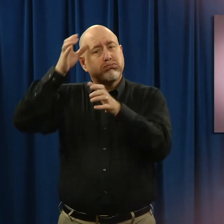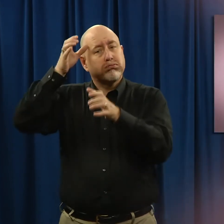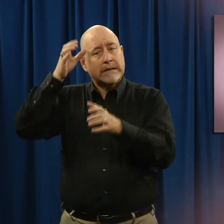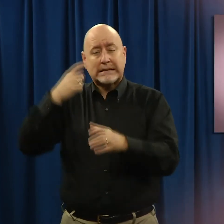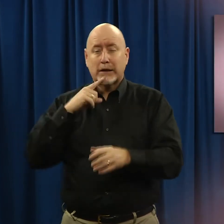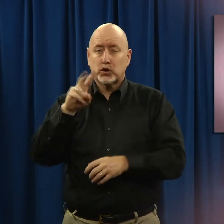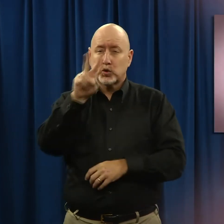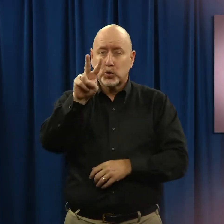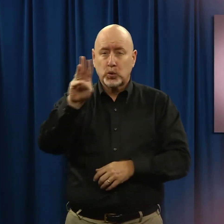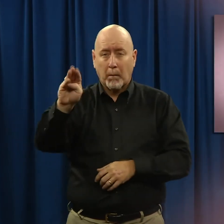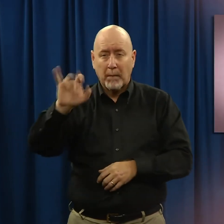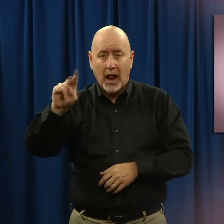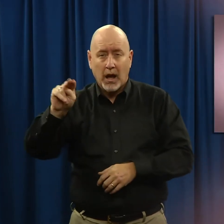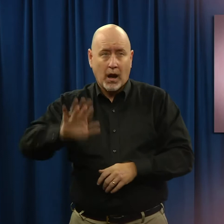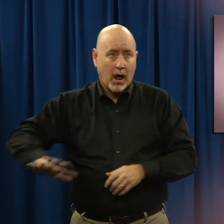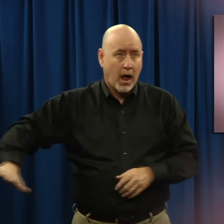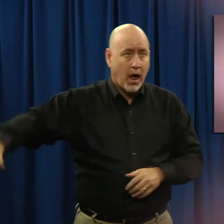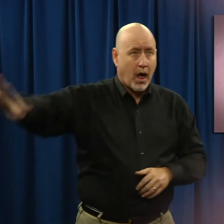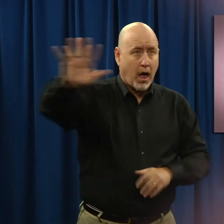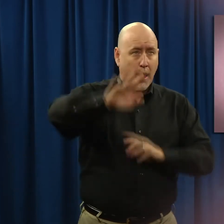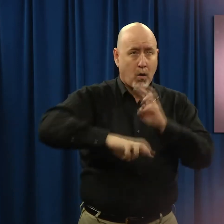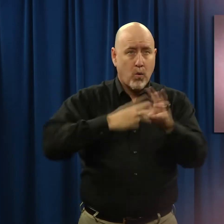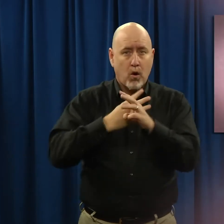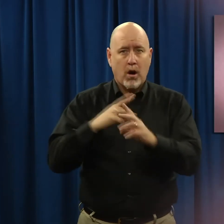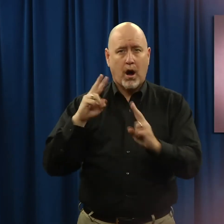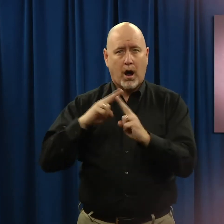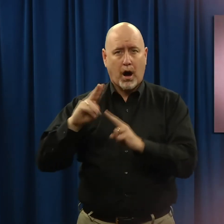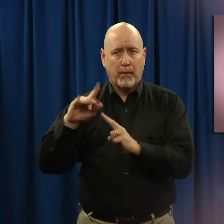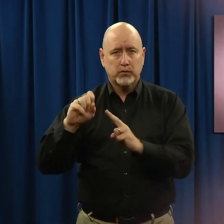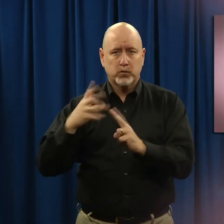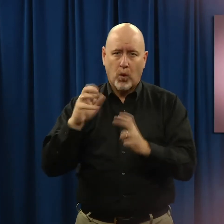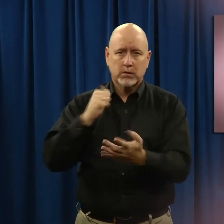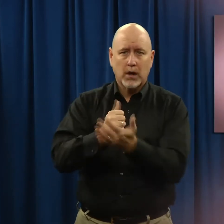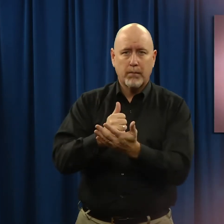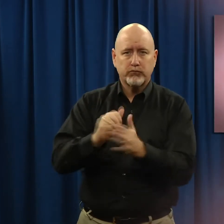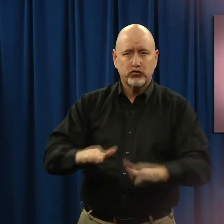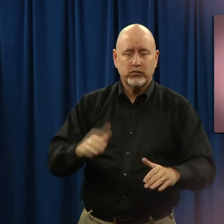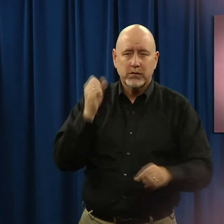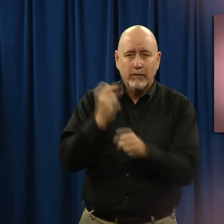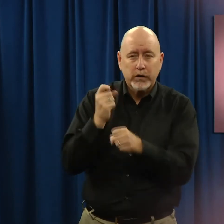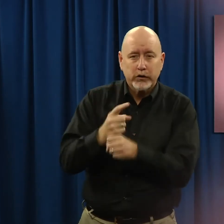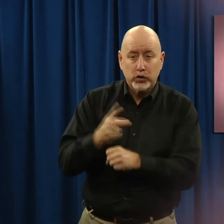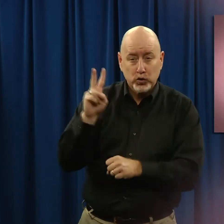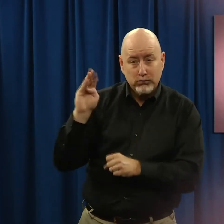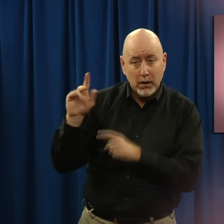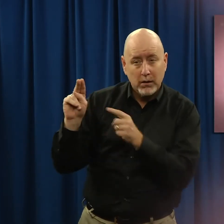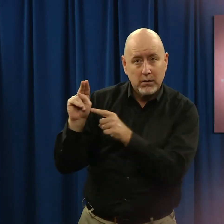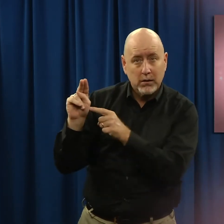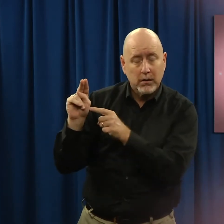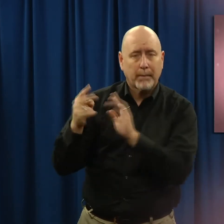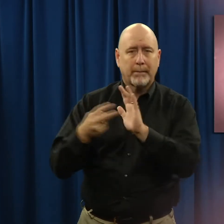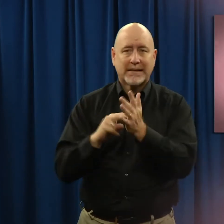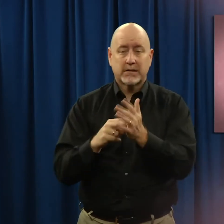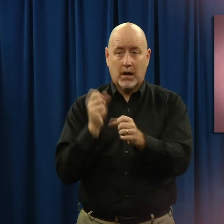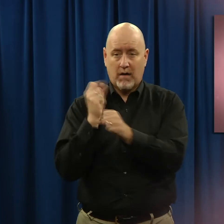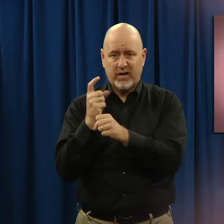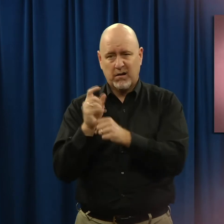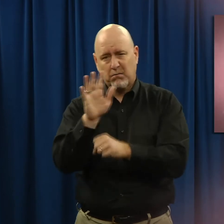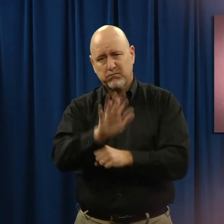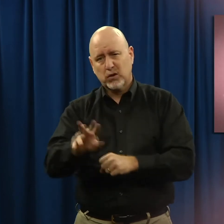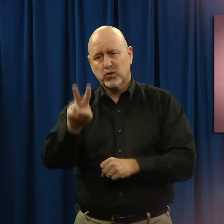million couples around the world who are trying to adopt children every year. And that means that each year